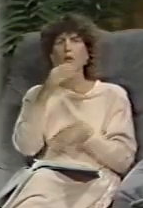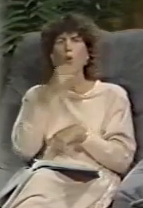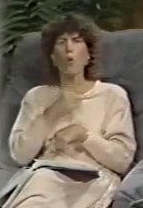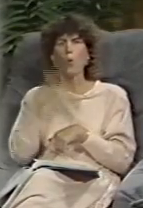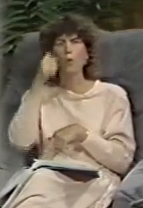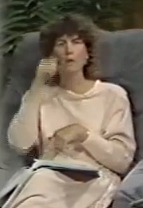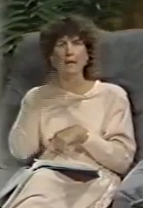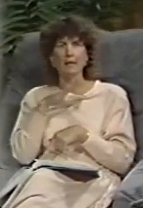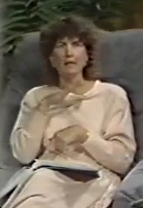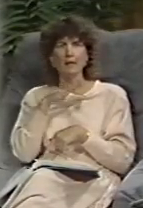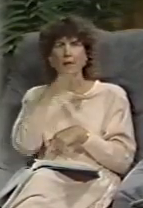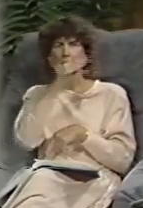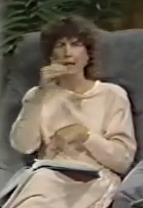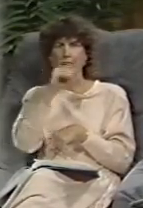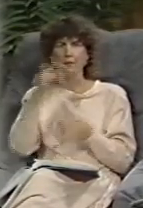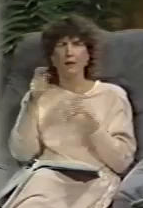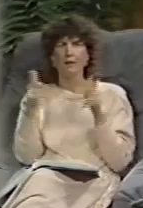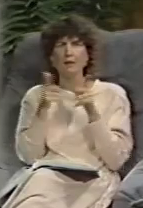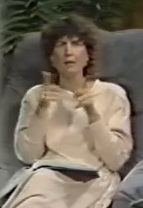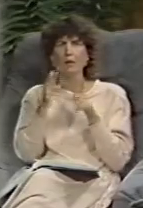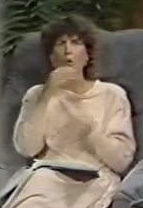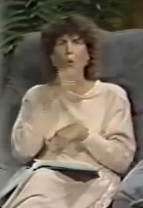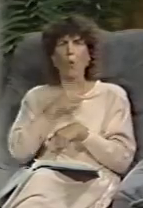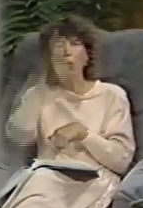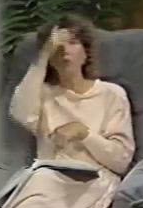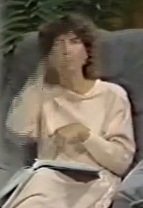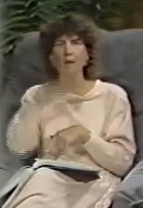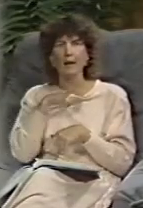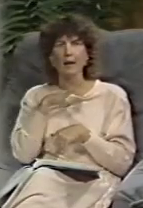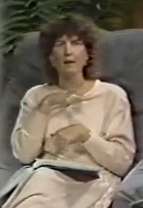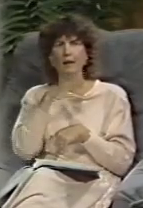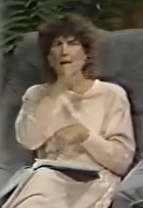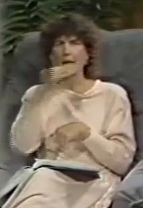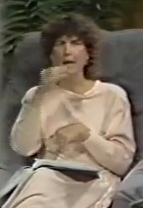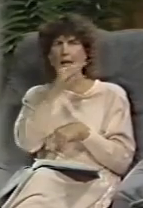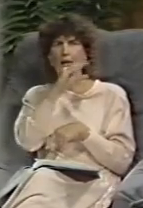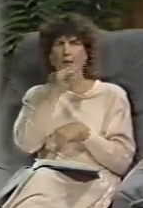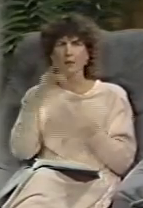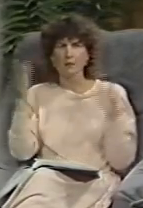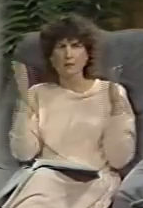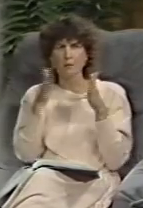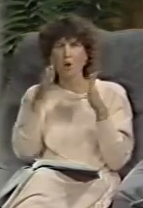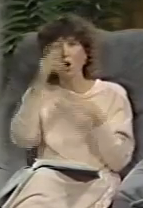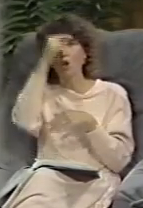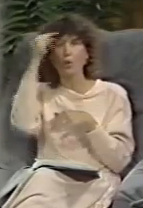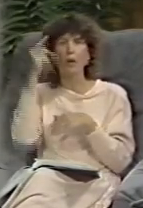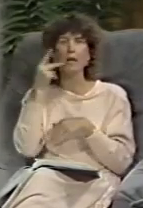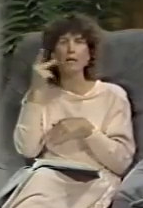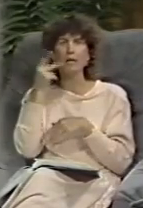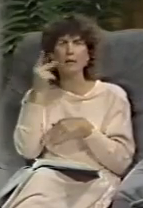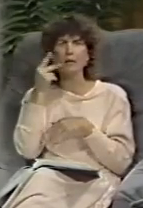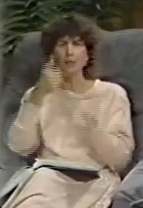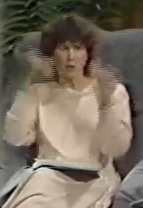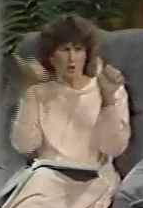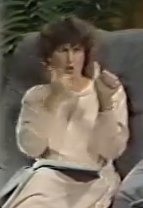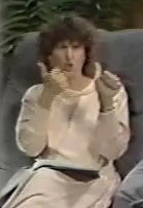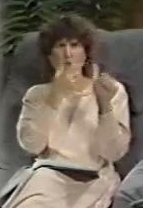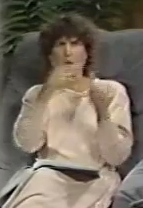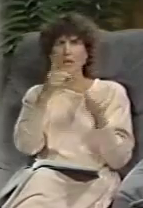little old lady and the little old man and the small gray kitten